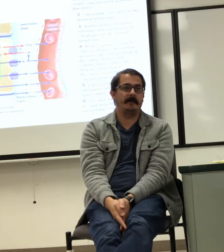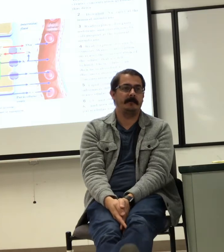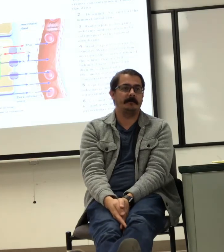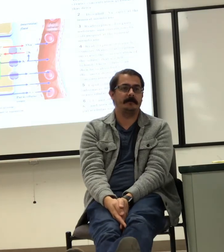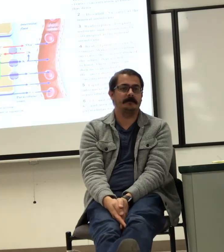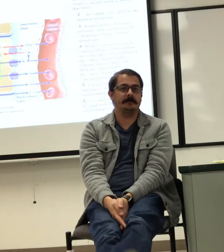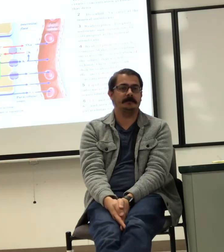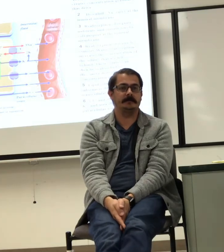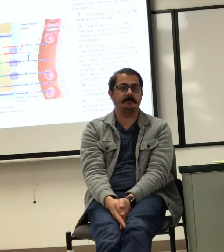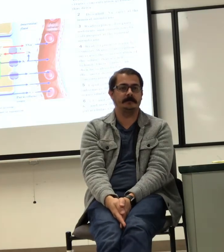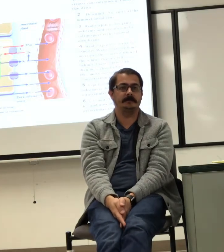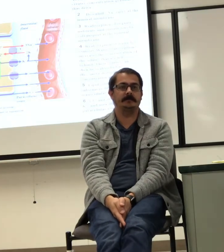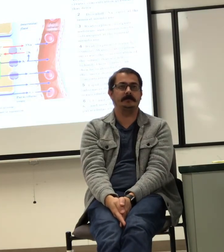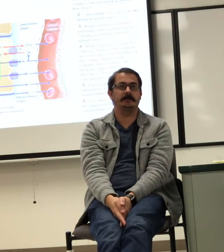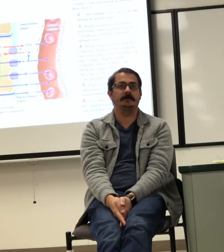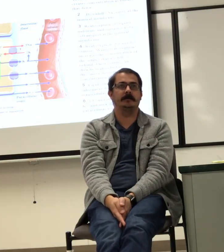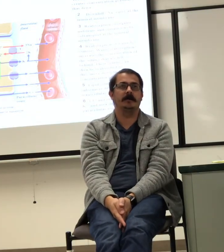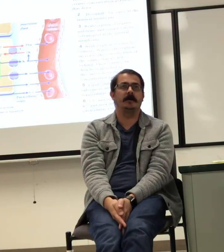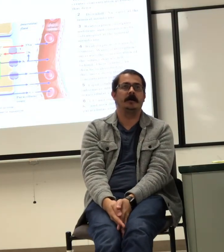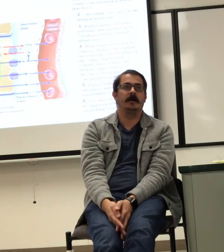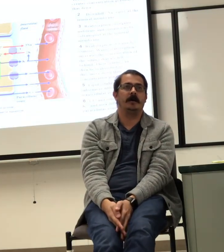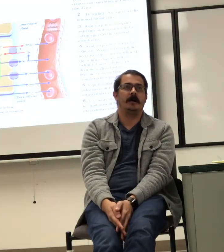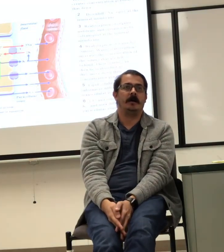Sodium pumped out,